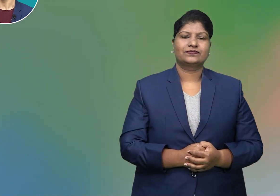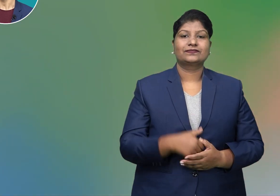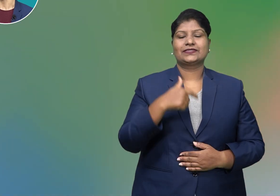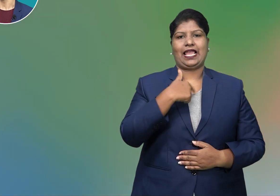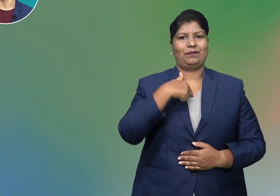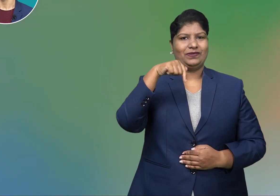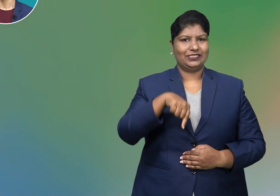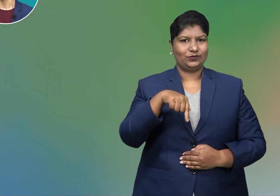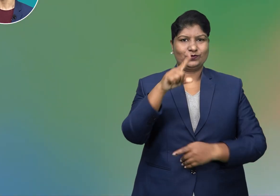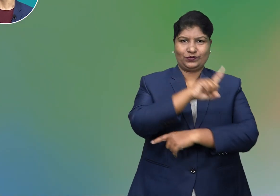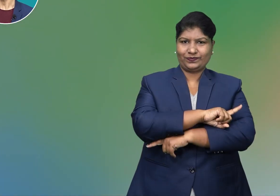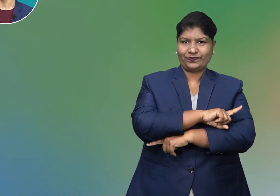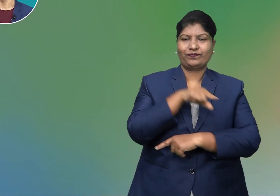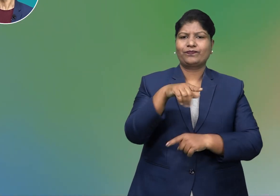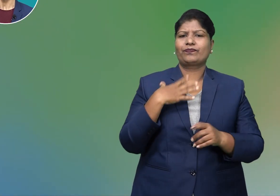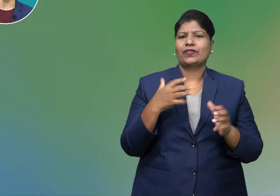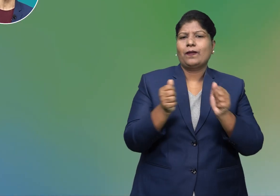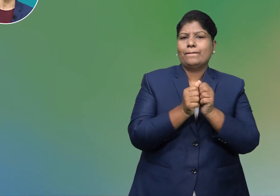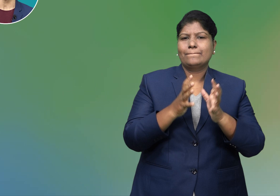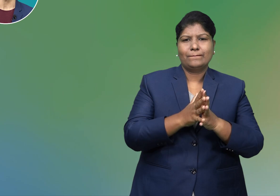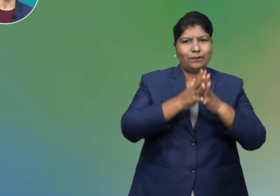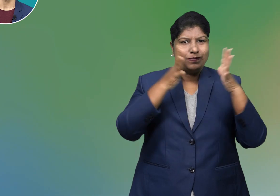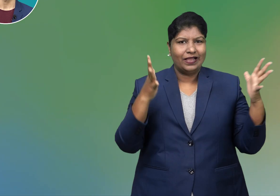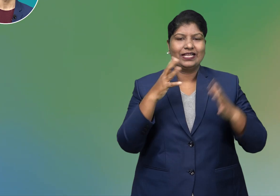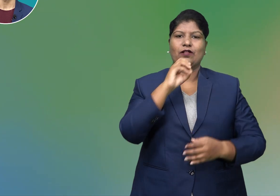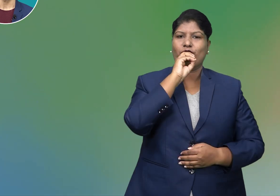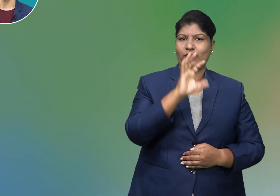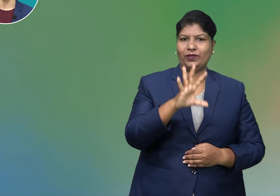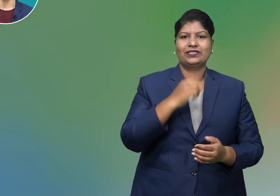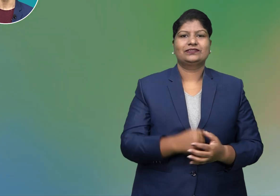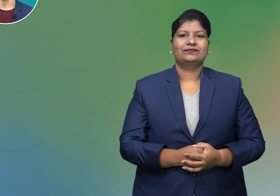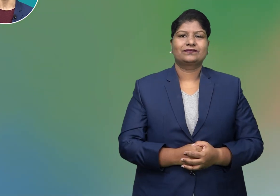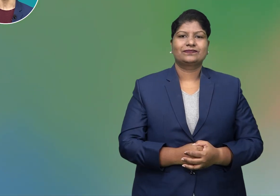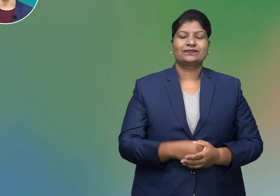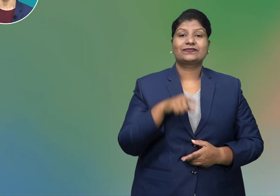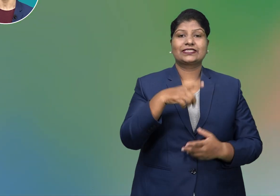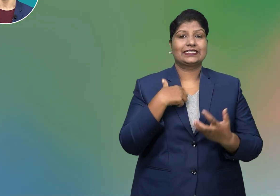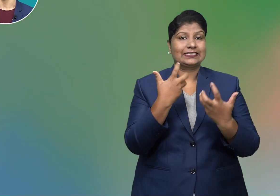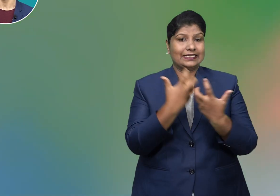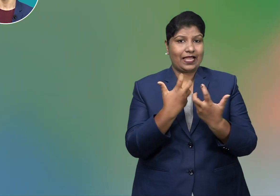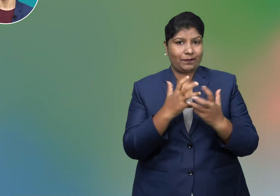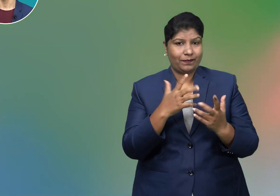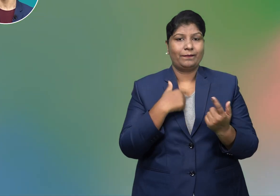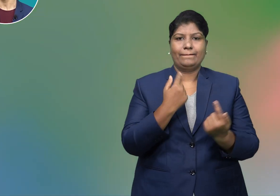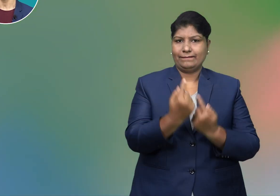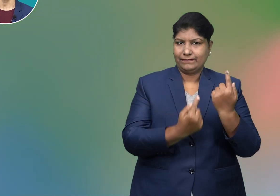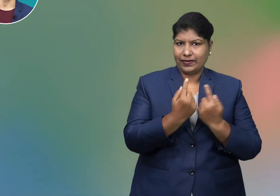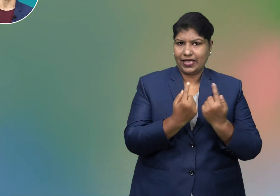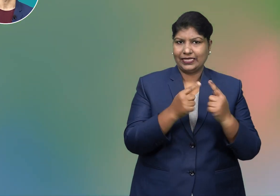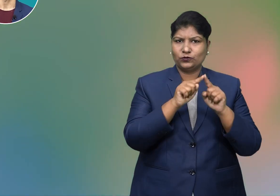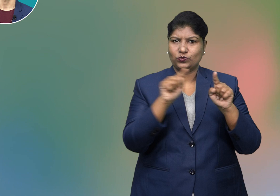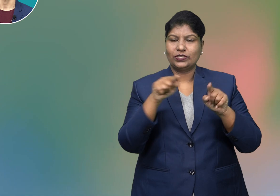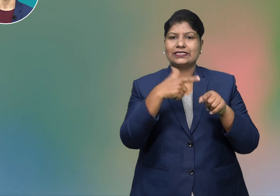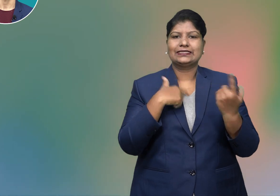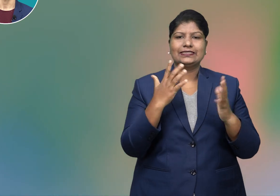I am here today with much more information on the adaptation of plants to